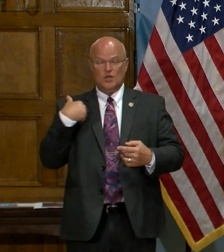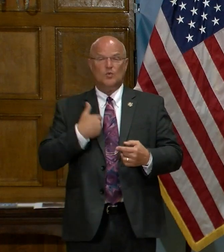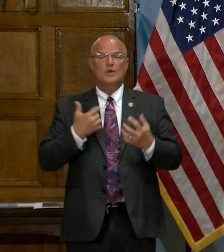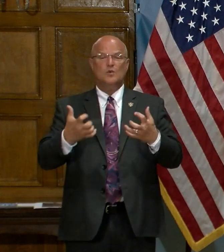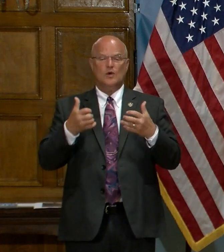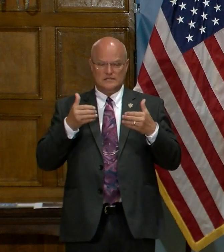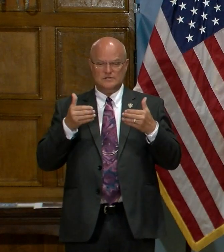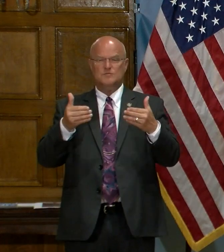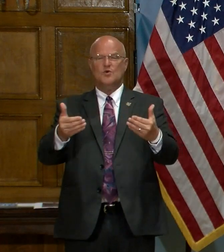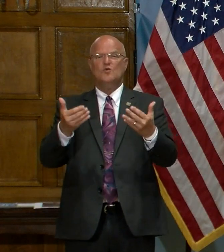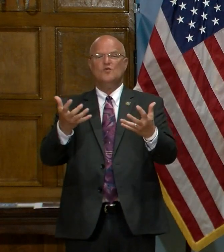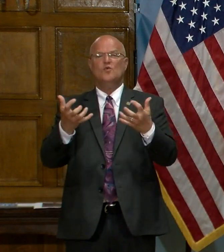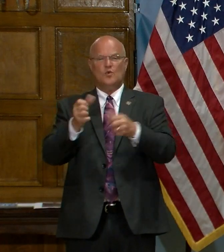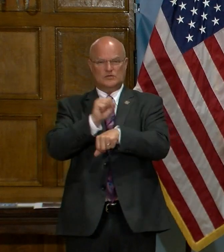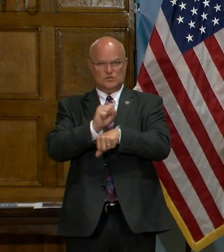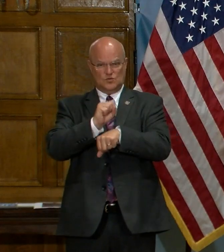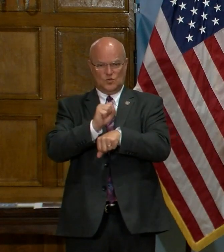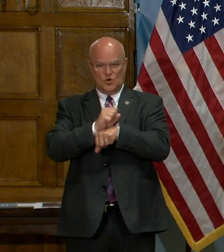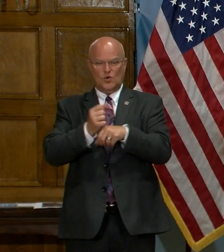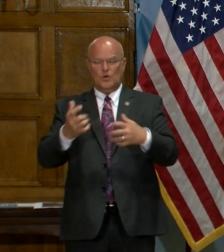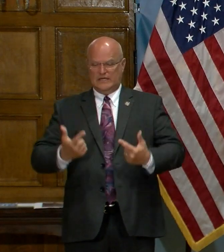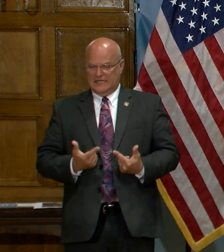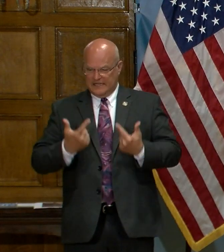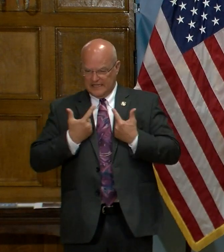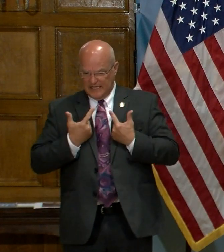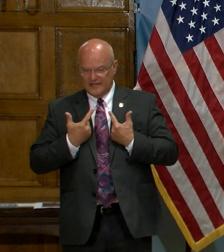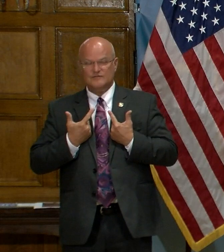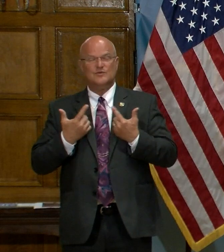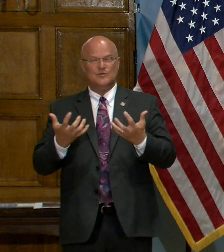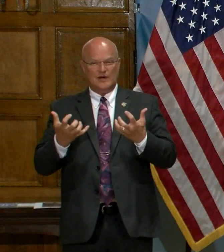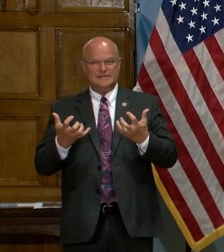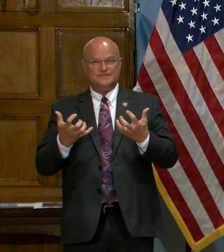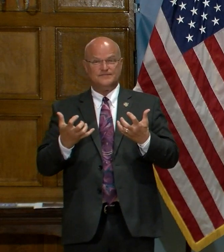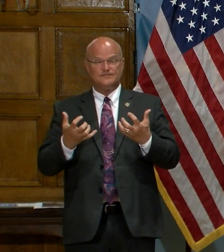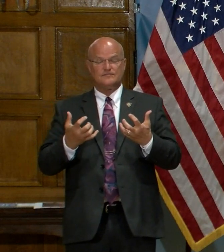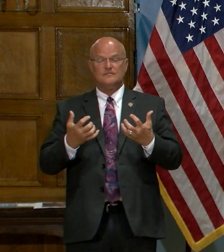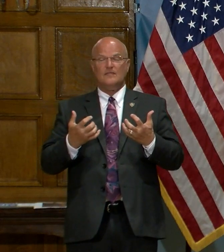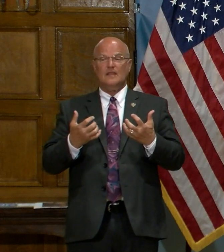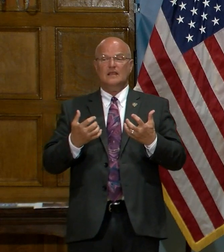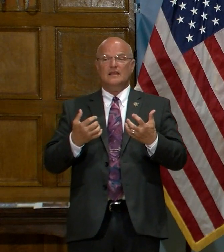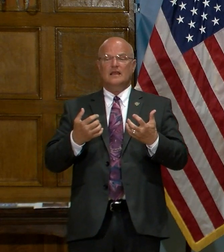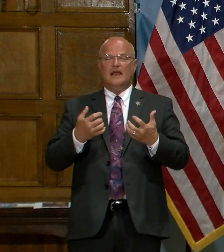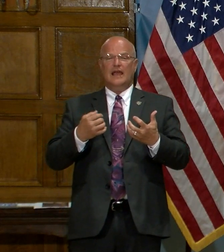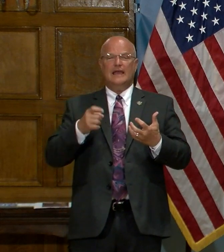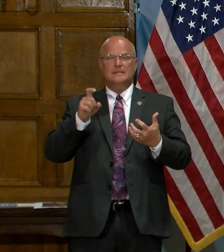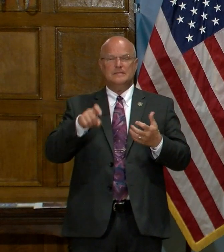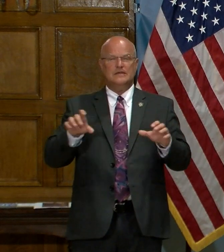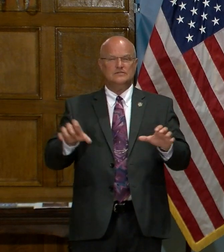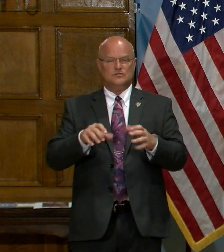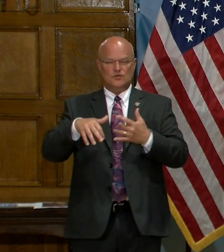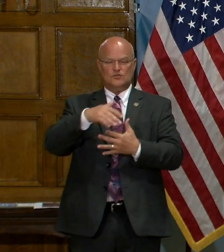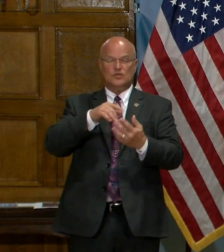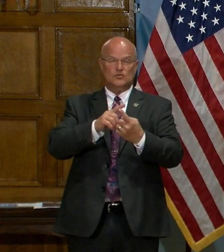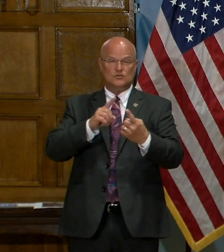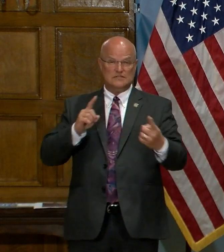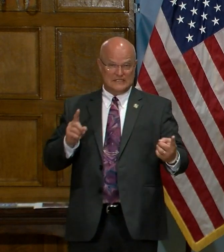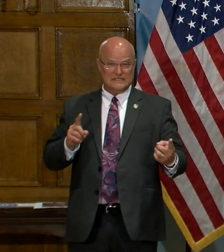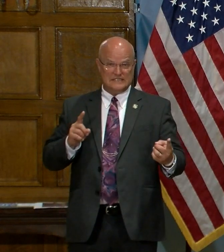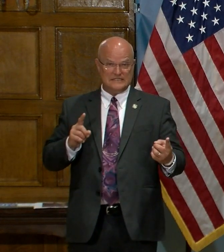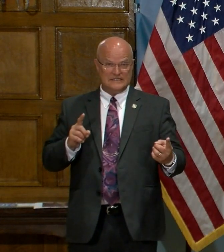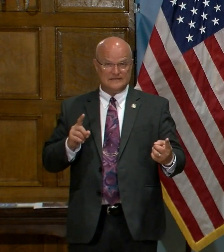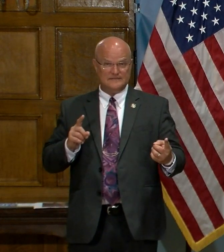want to move, we want to work, we want to live, and to do that you've got to be able to do the social